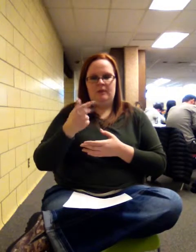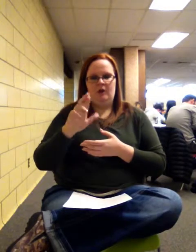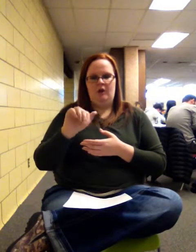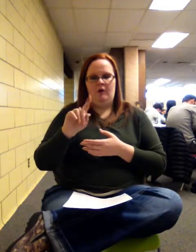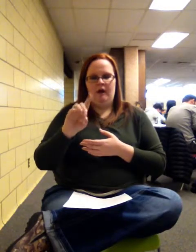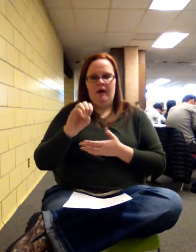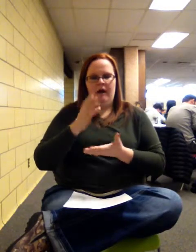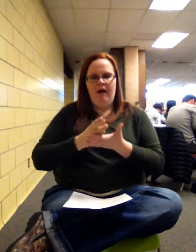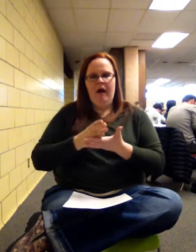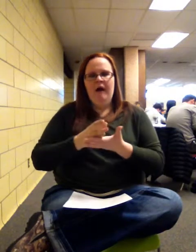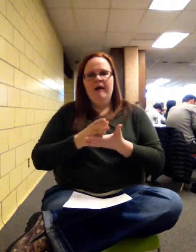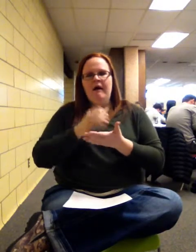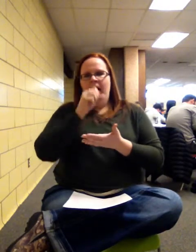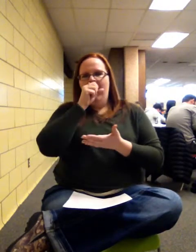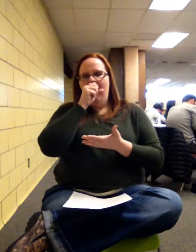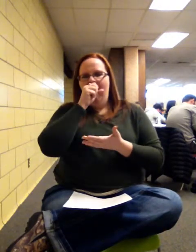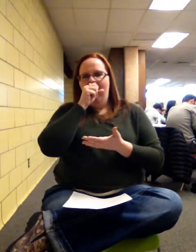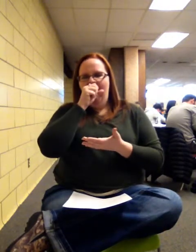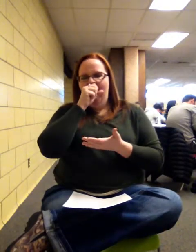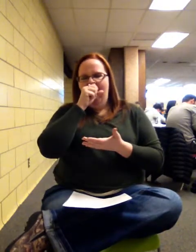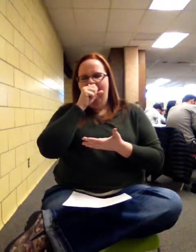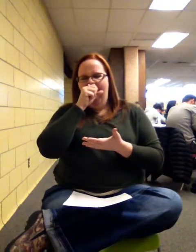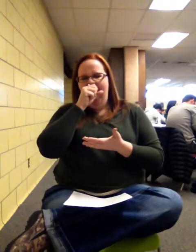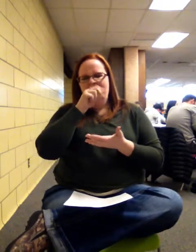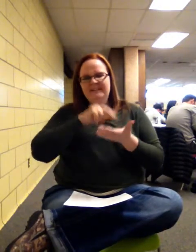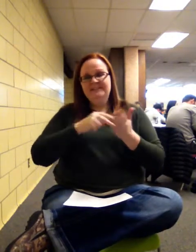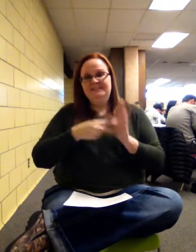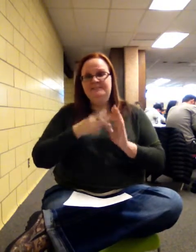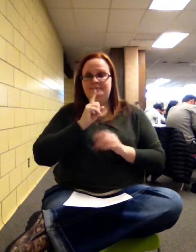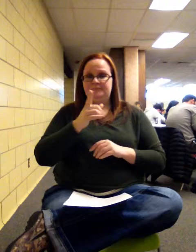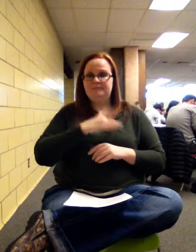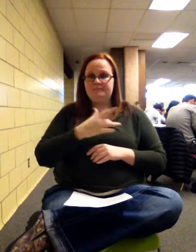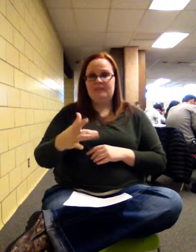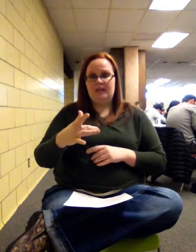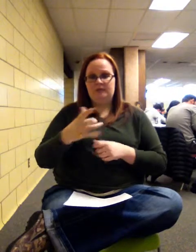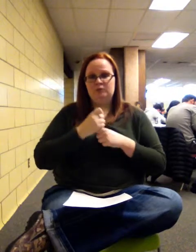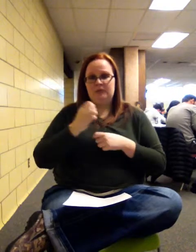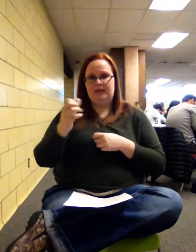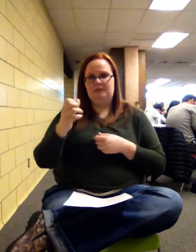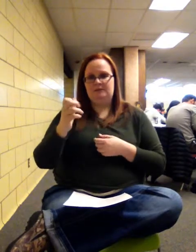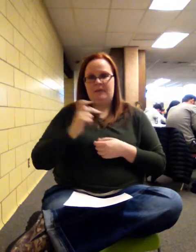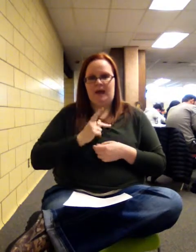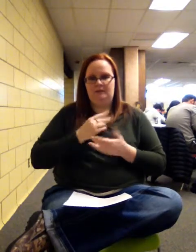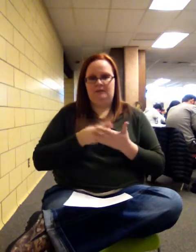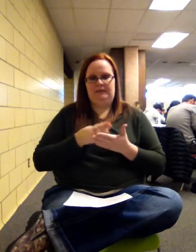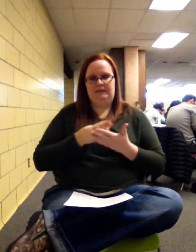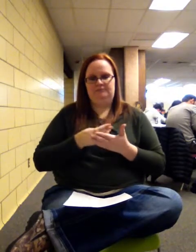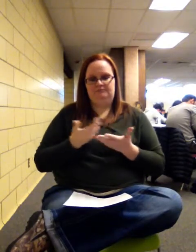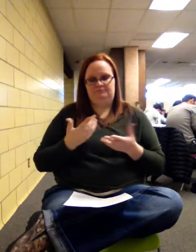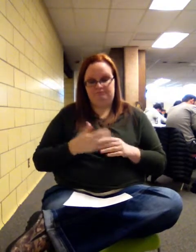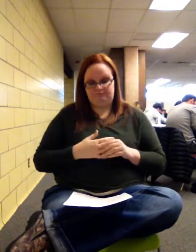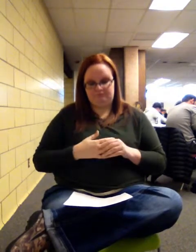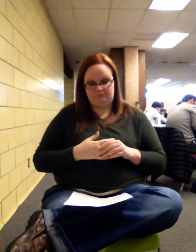grade meaning you're still pretty highly likely to get the return of and on your money. Anything that's not considered